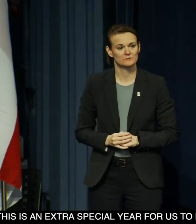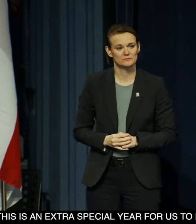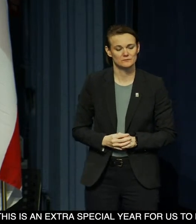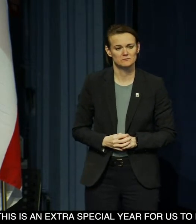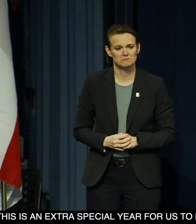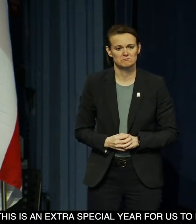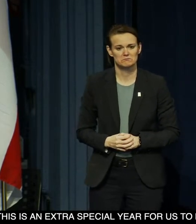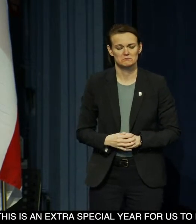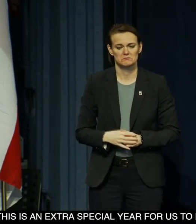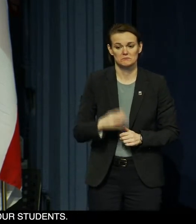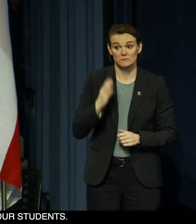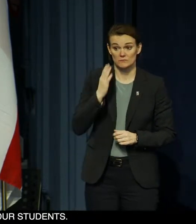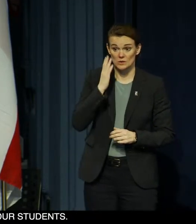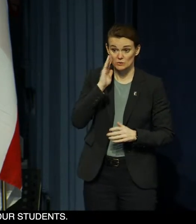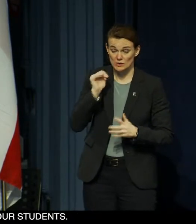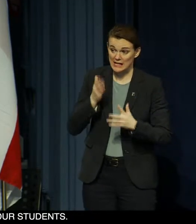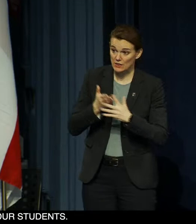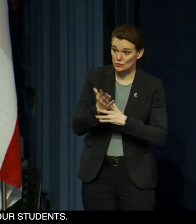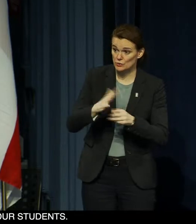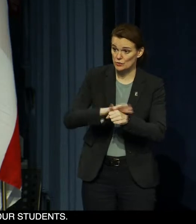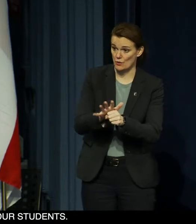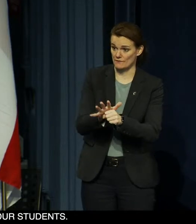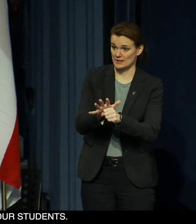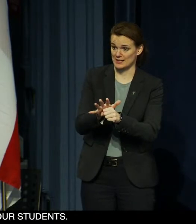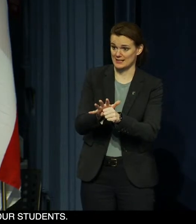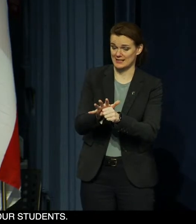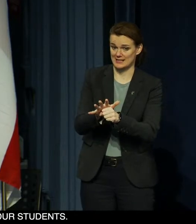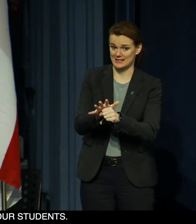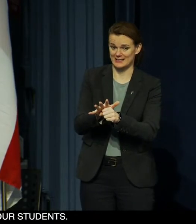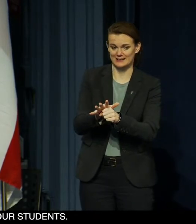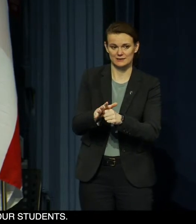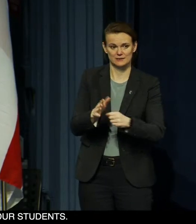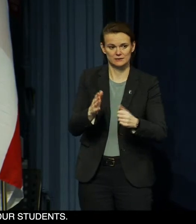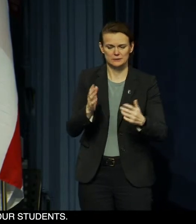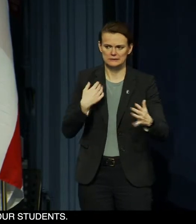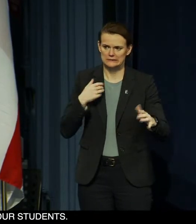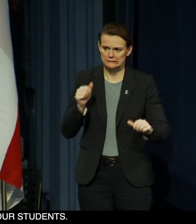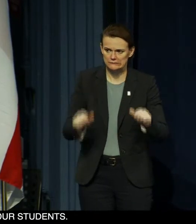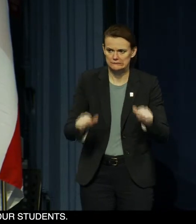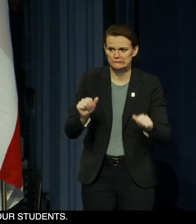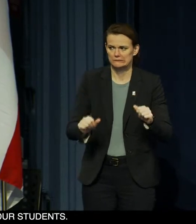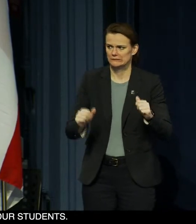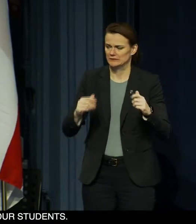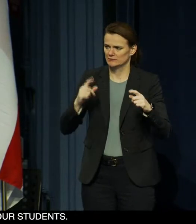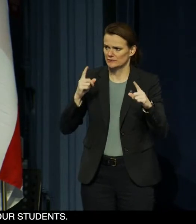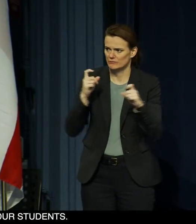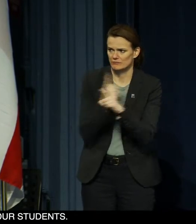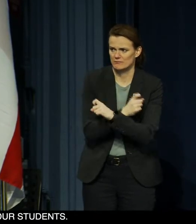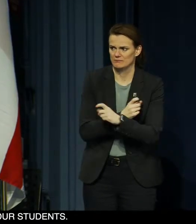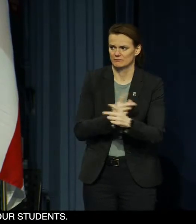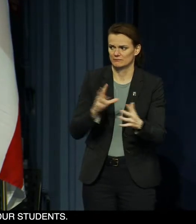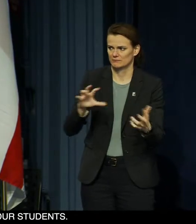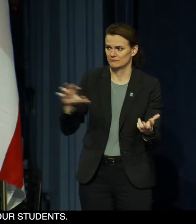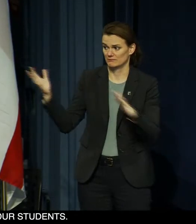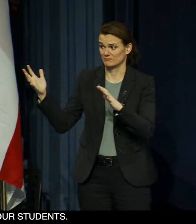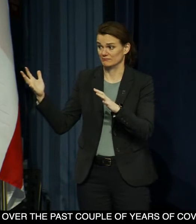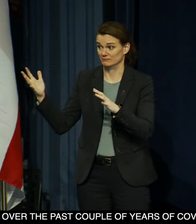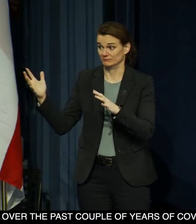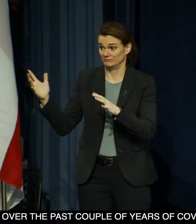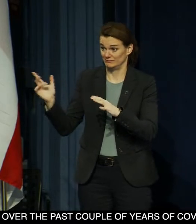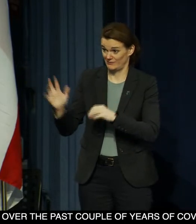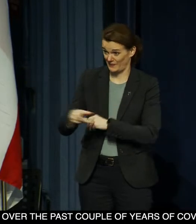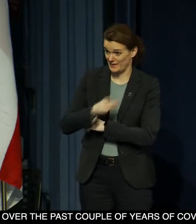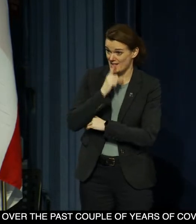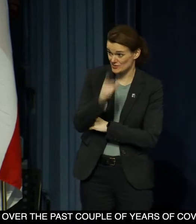past couple of years of COVID, to say there were times of uncertainty, complexity, and chaos would certainly